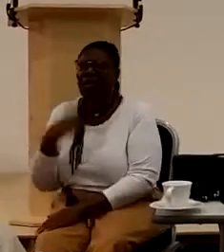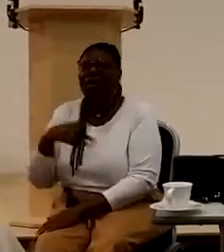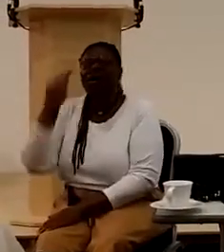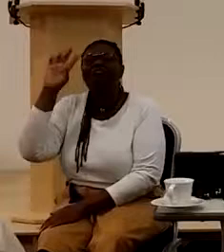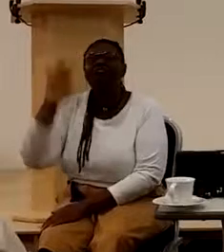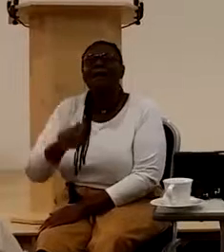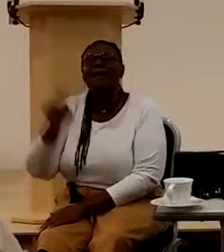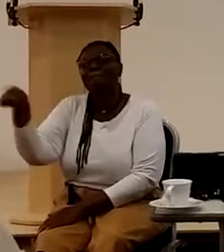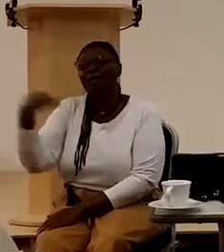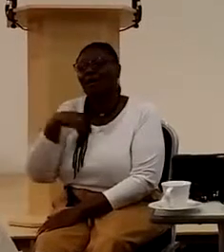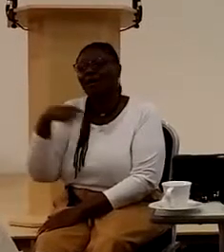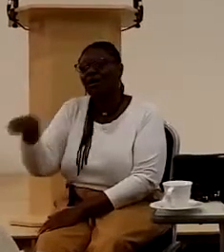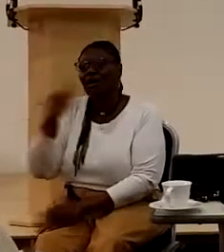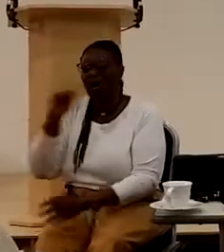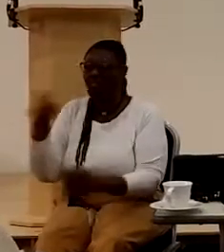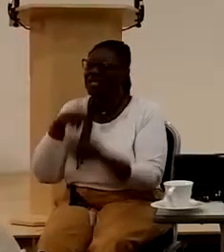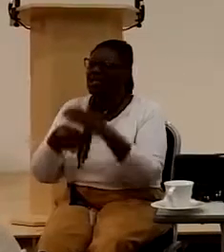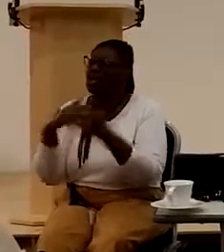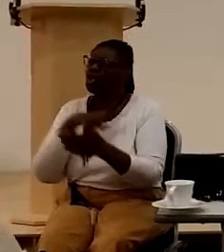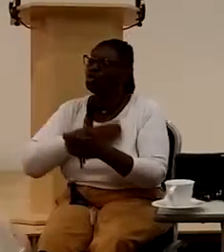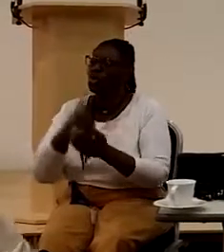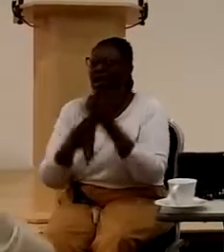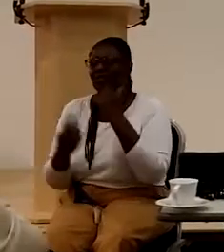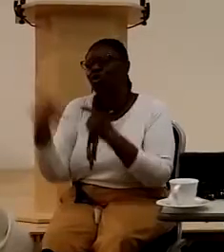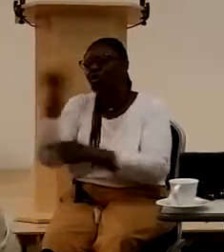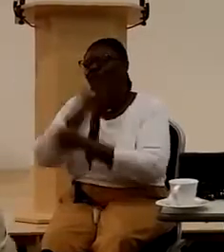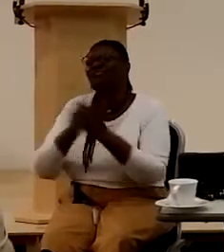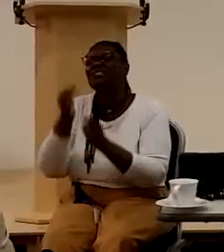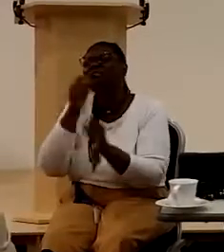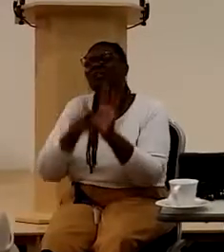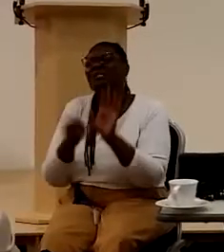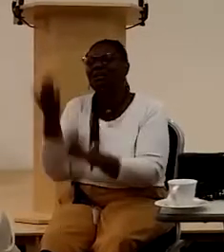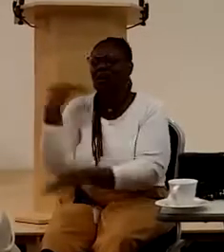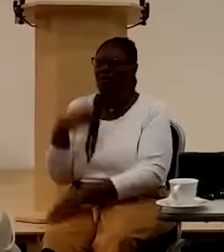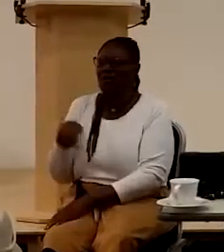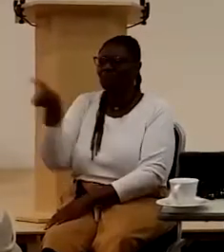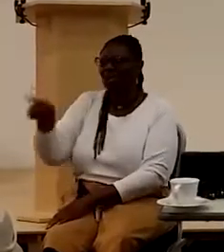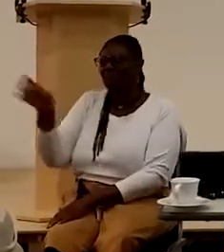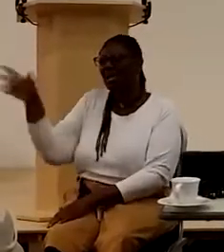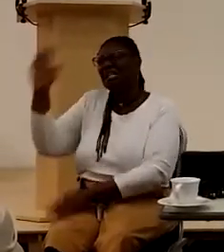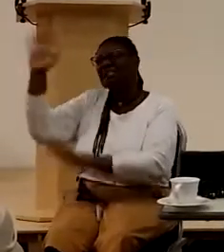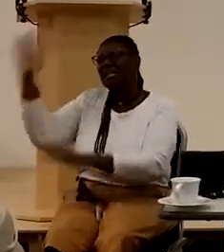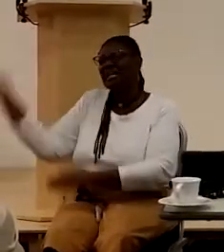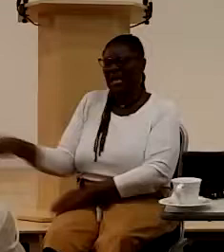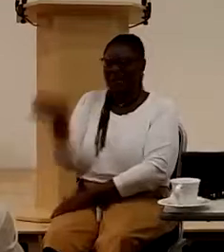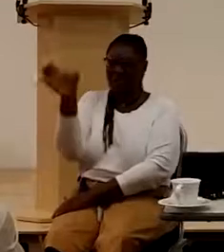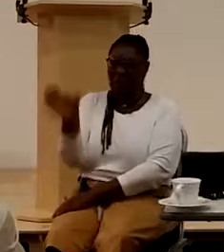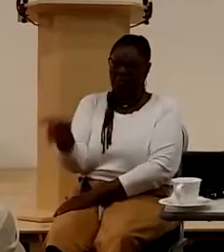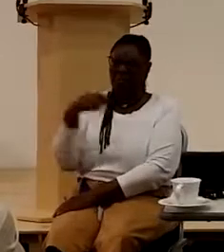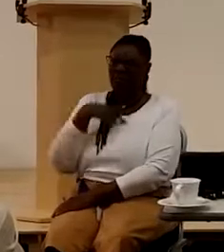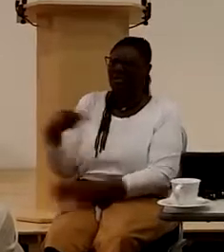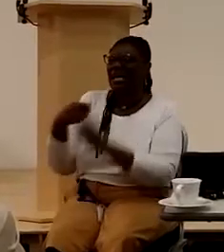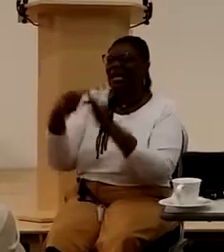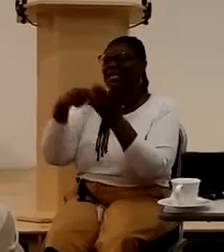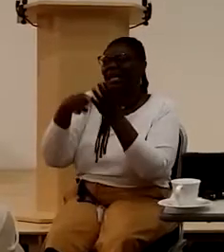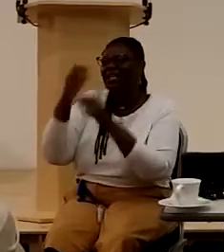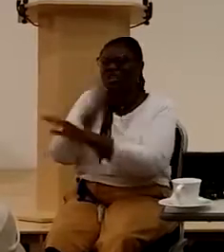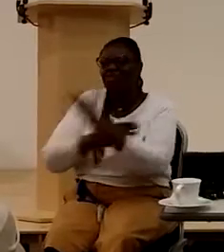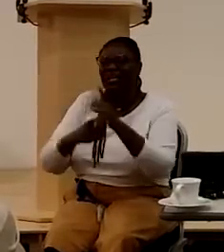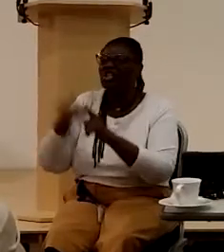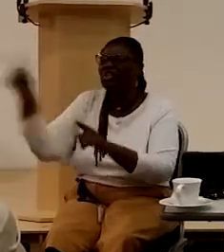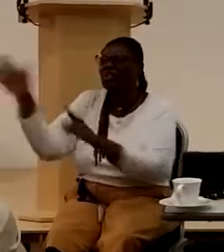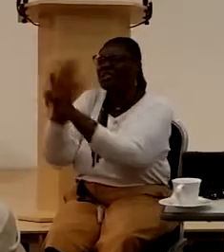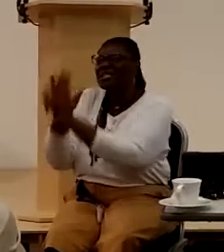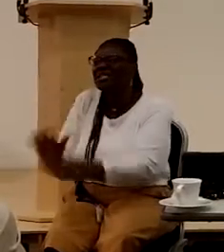always remember going to speak at a Unite conference a few years ago, to speak on the same platform as Kate Green, who was then